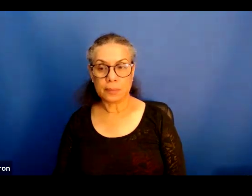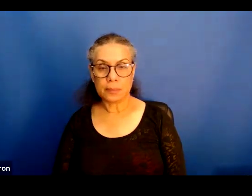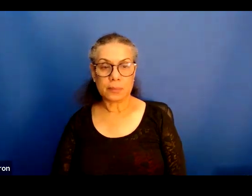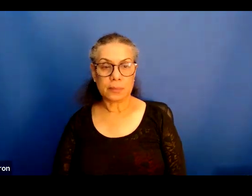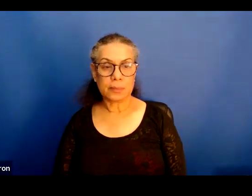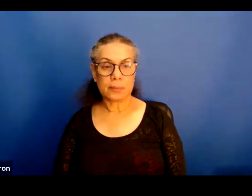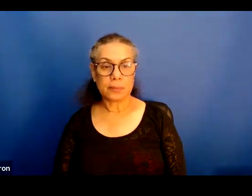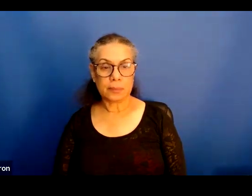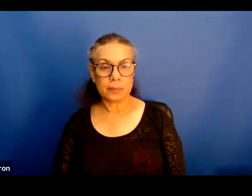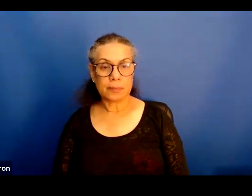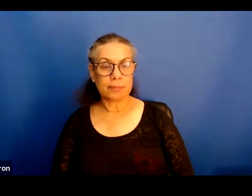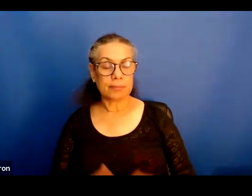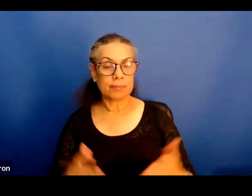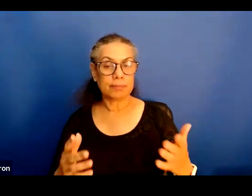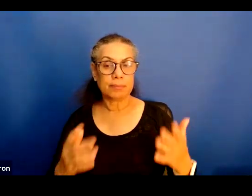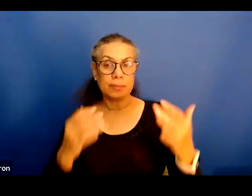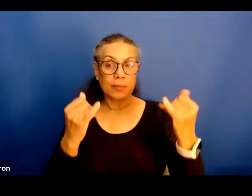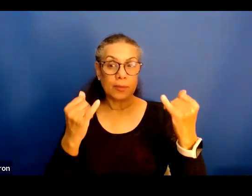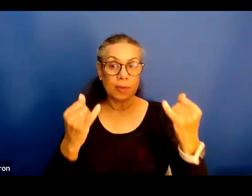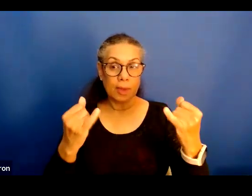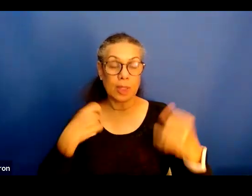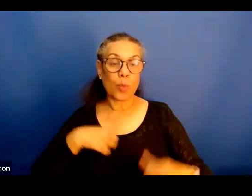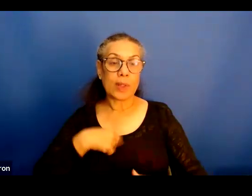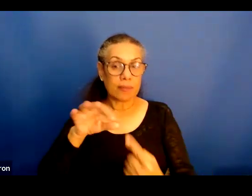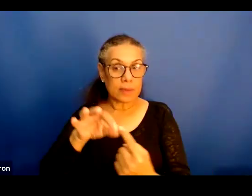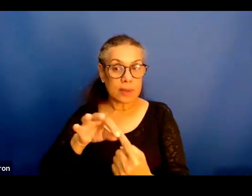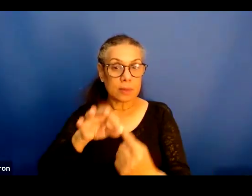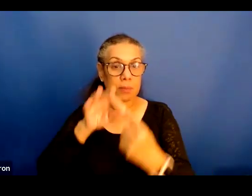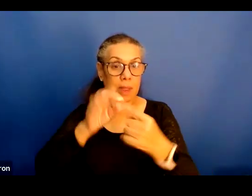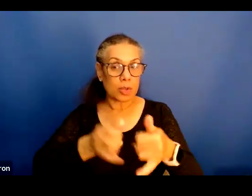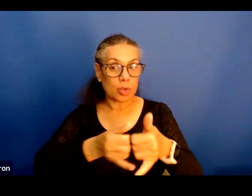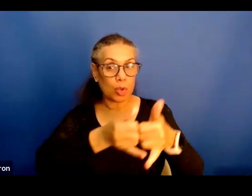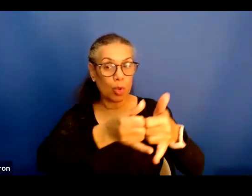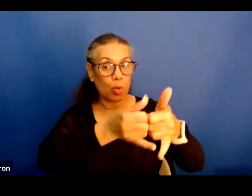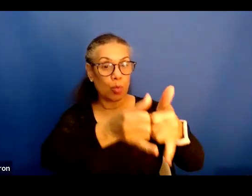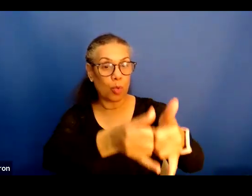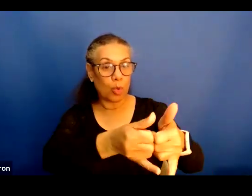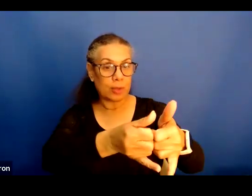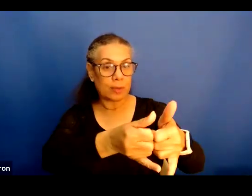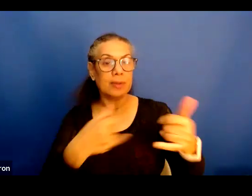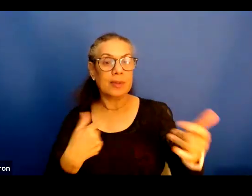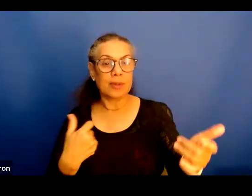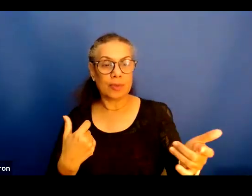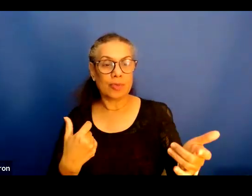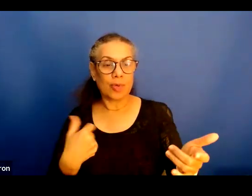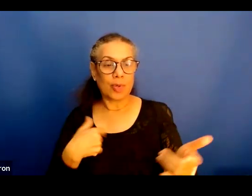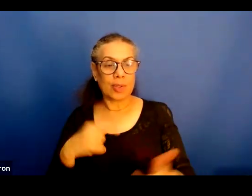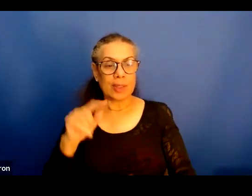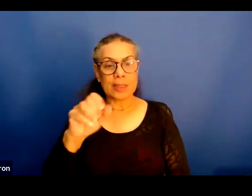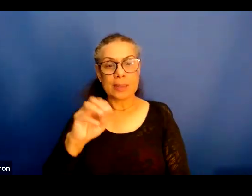There we go. Okay. So we have a special award for a BTU member, Taylor